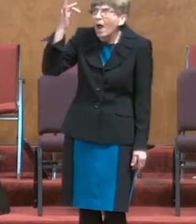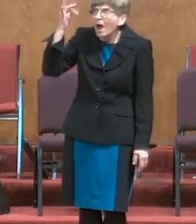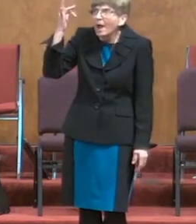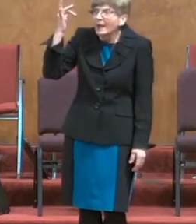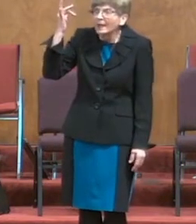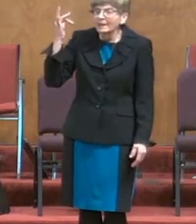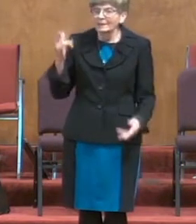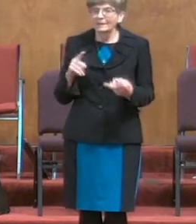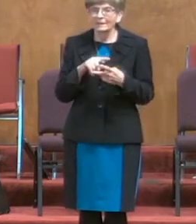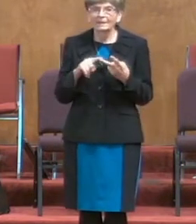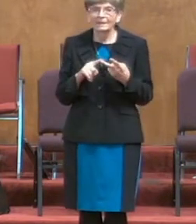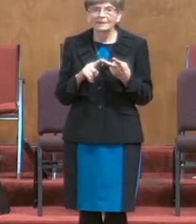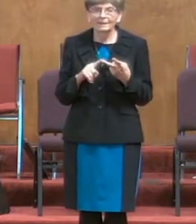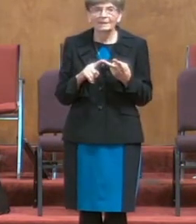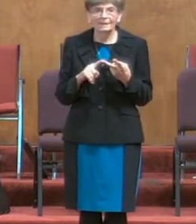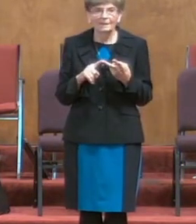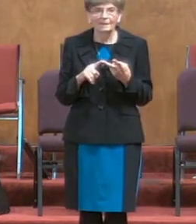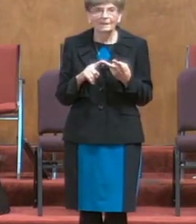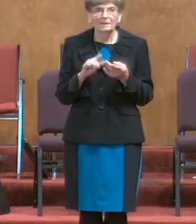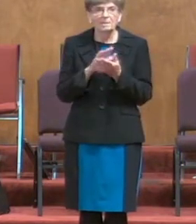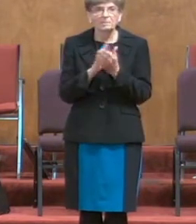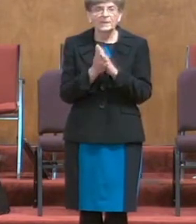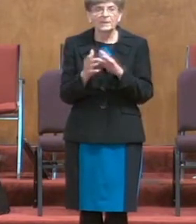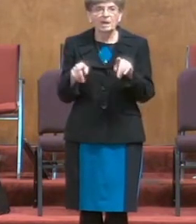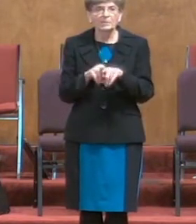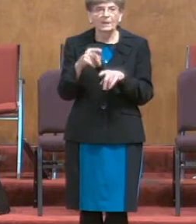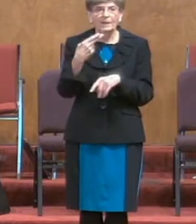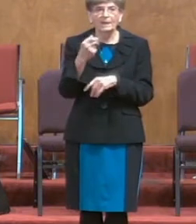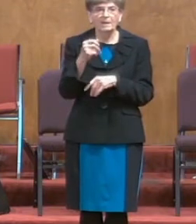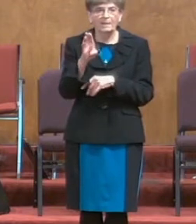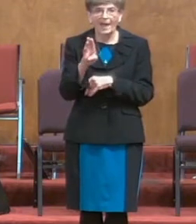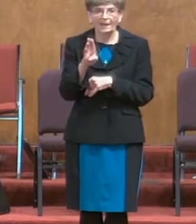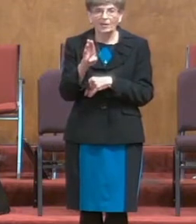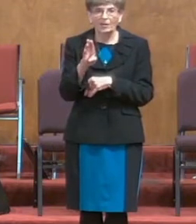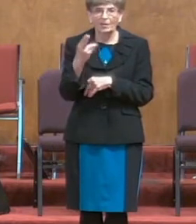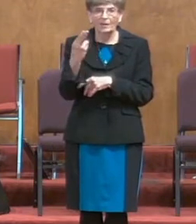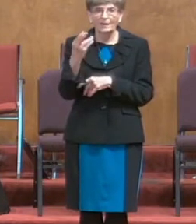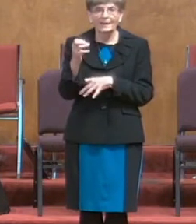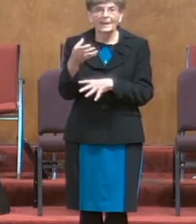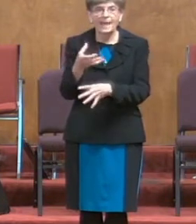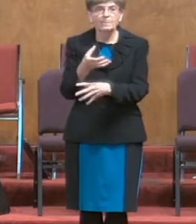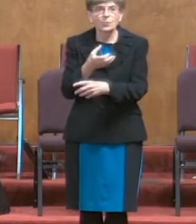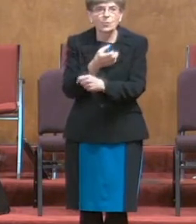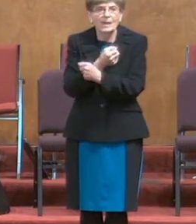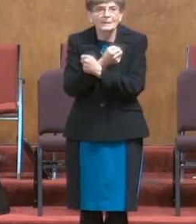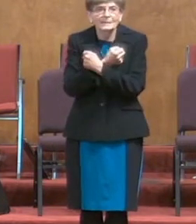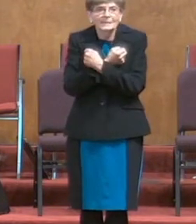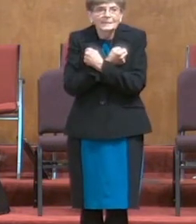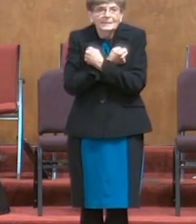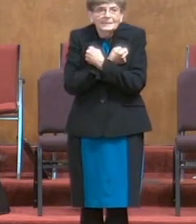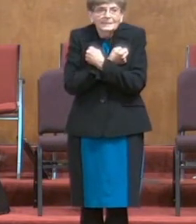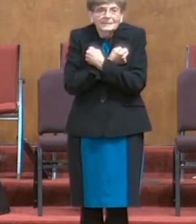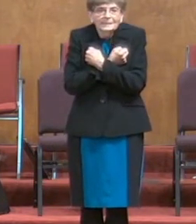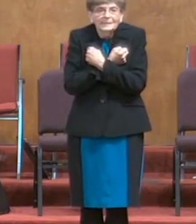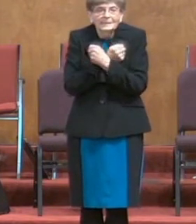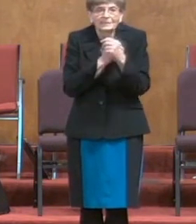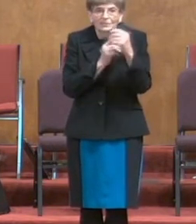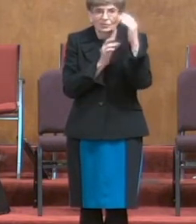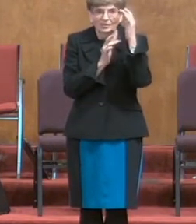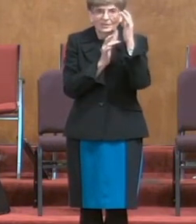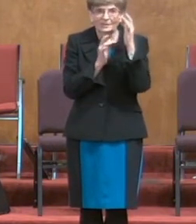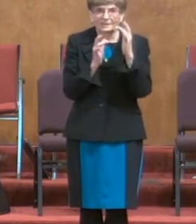I want you to be like Habakkuk, the one who embraces, and I want you to hold on to Jesus.